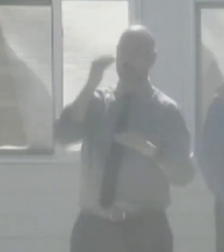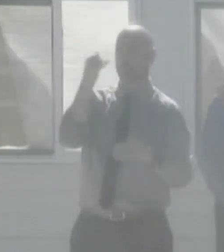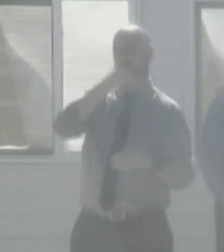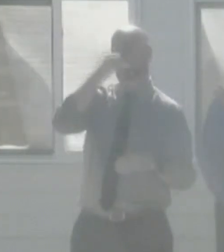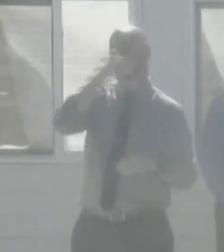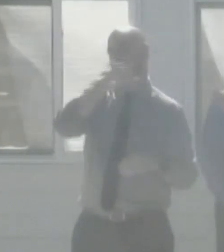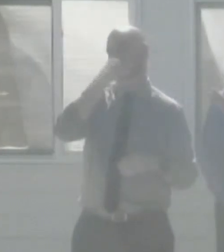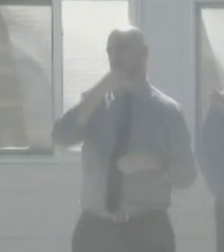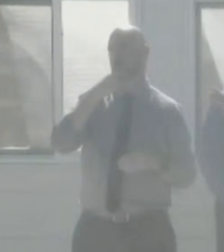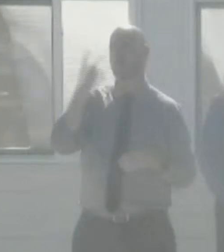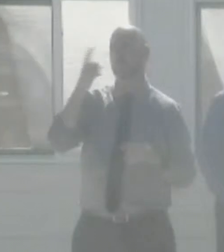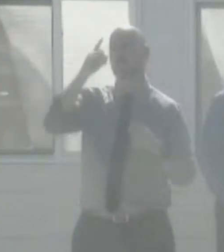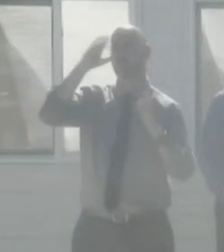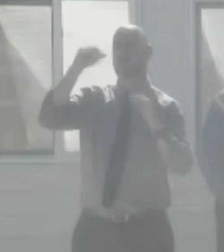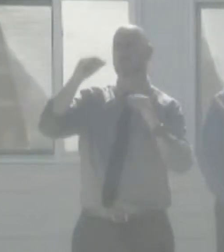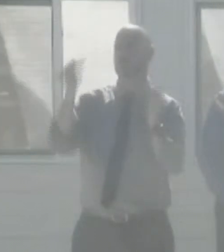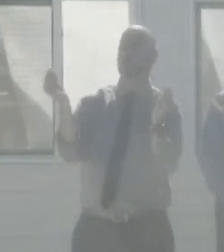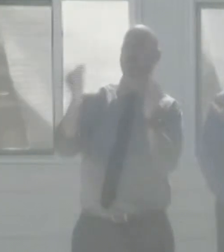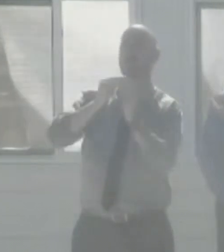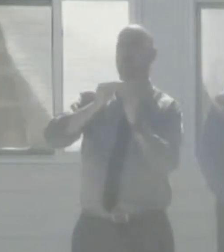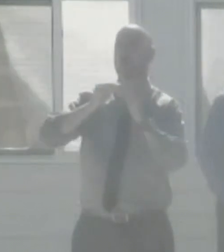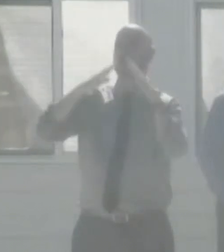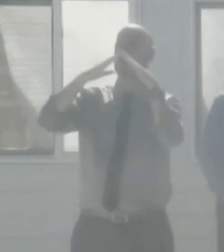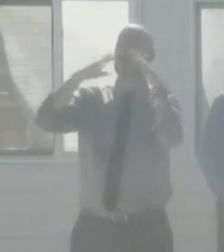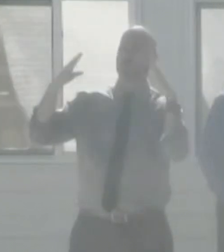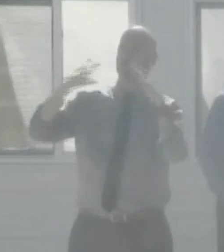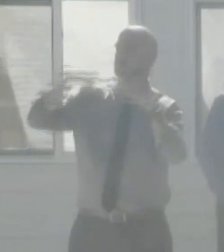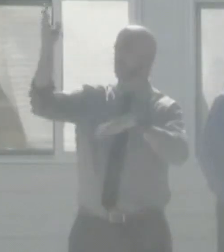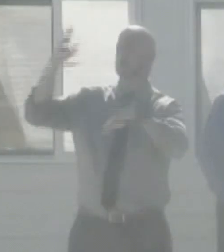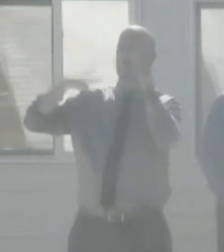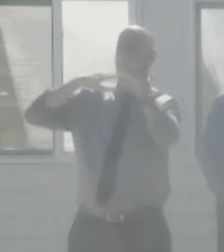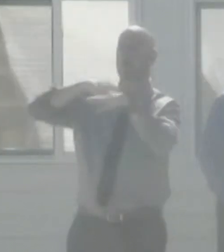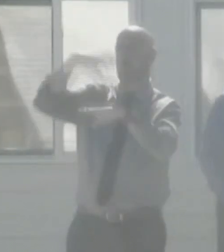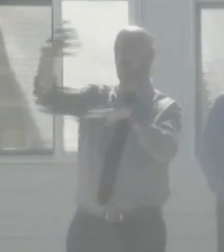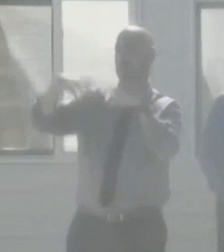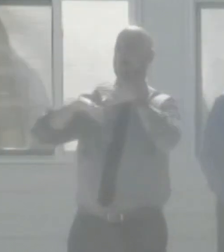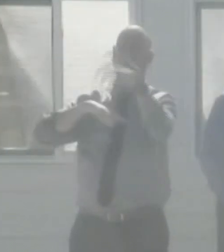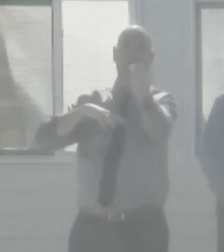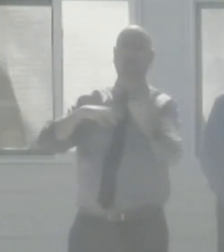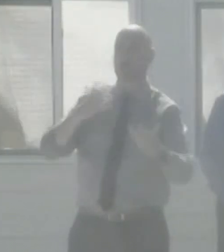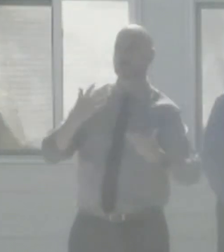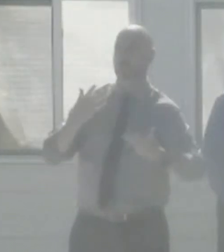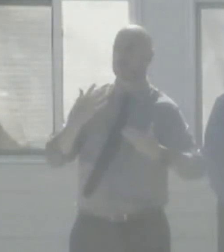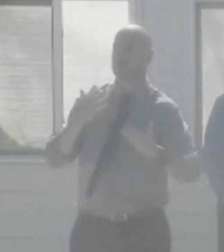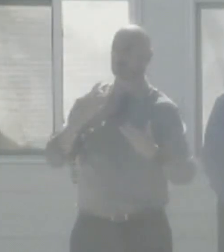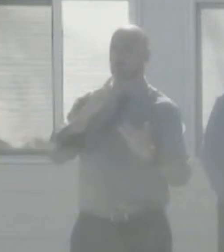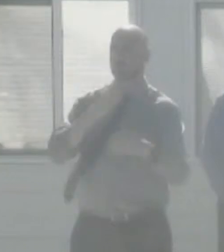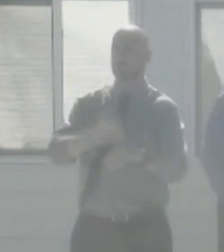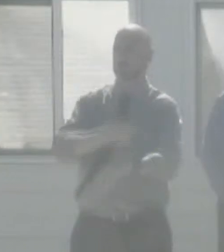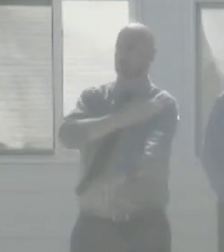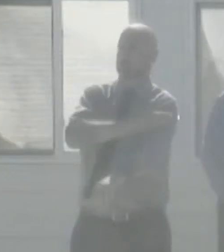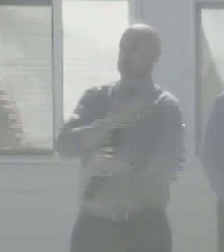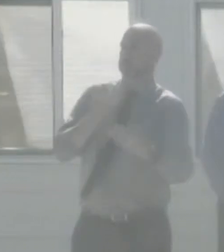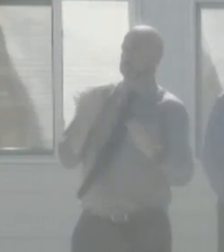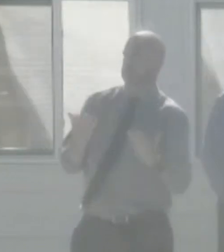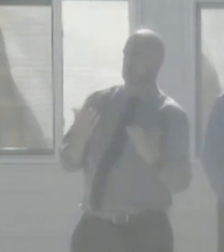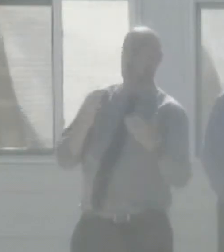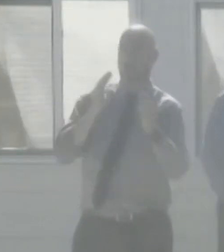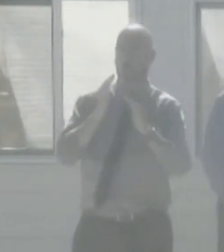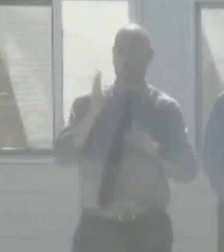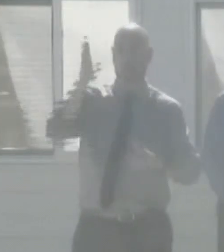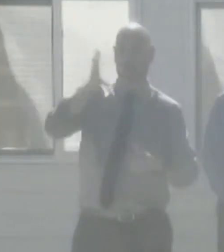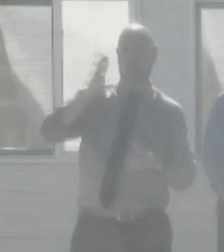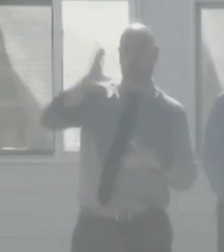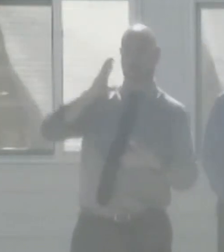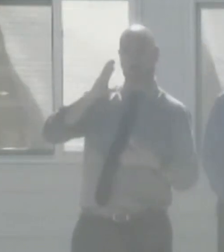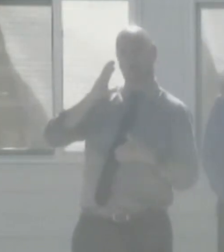there would be more roofs. So some of these mobile homes, I mean, they've done a lot better in Florida over the years. We flew in over a number of the